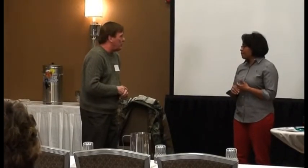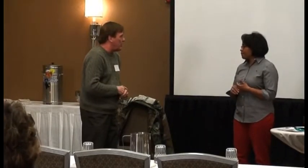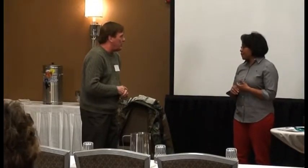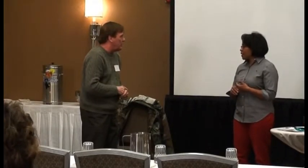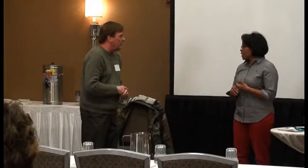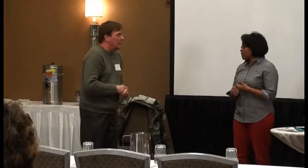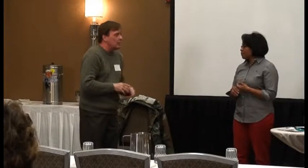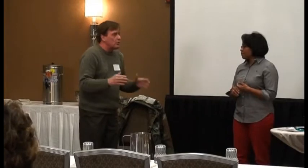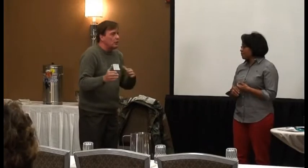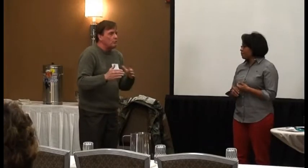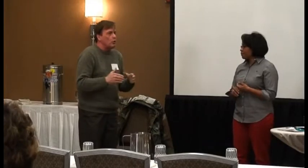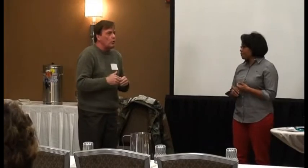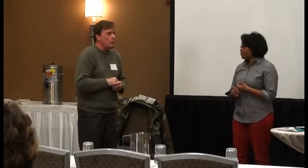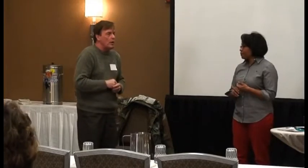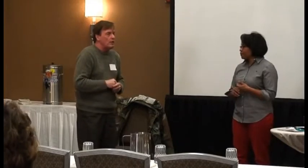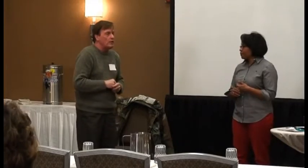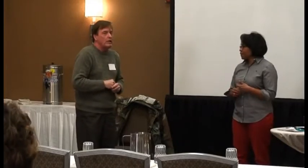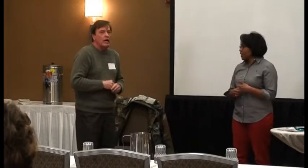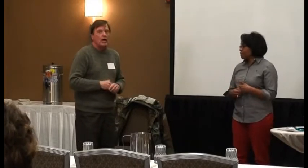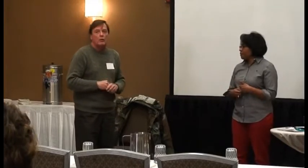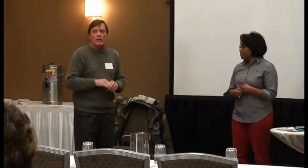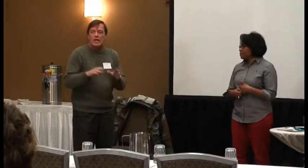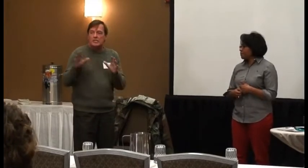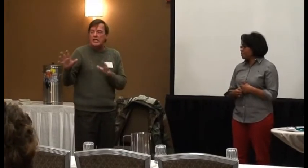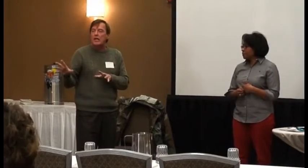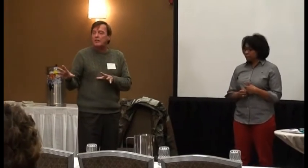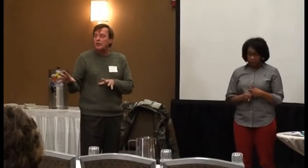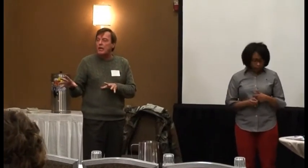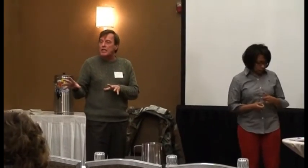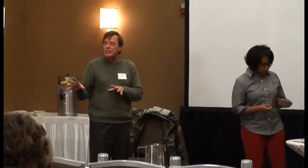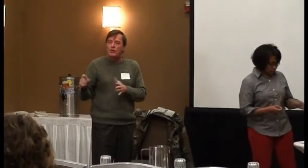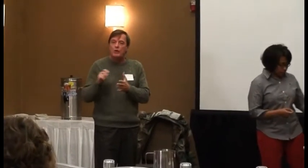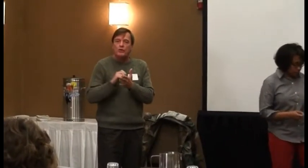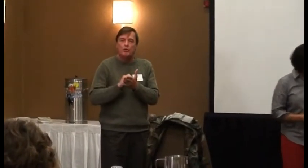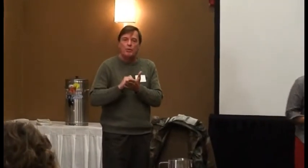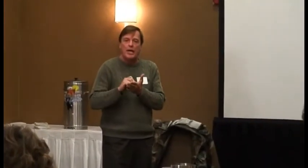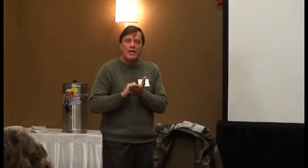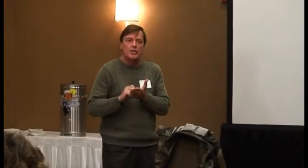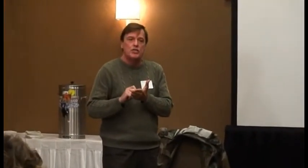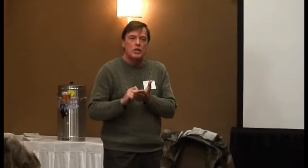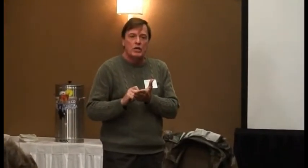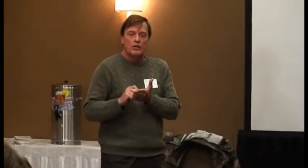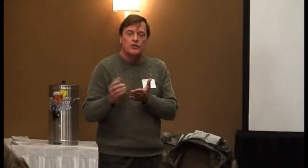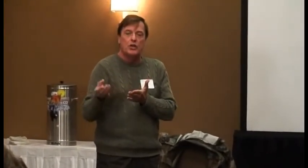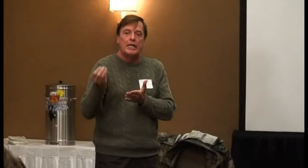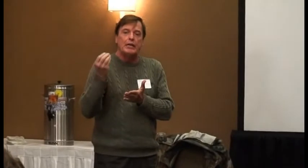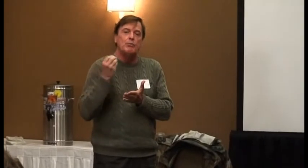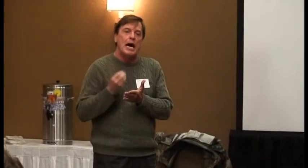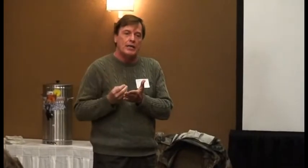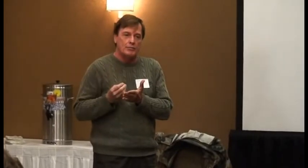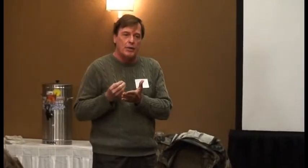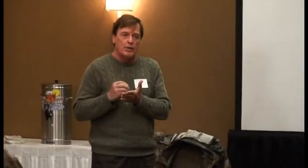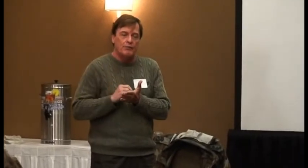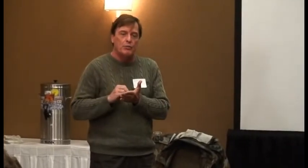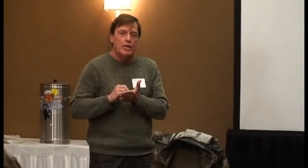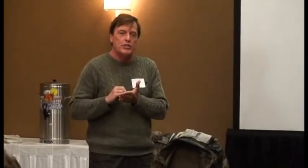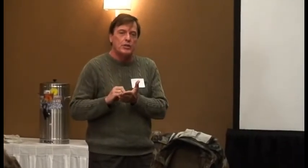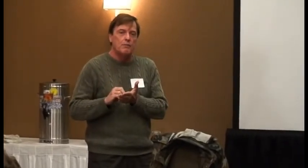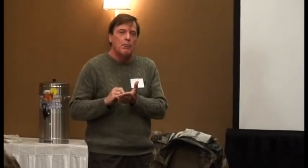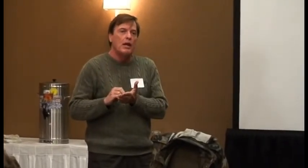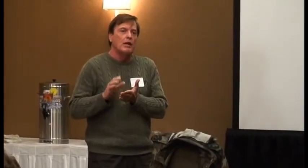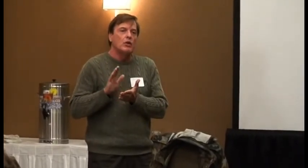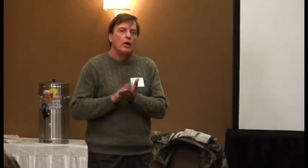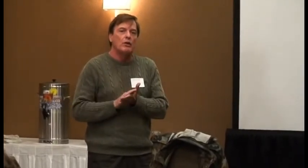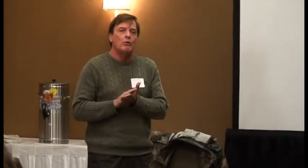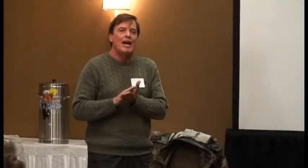you about that as we learn more about it. Yeah. One last thing I'd like for you guys to do on your page that you're going to get back to me with